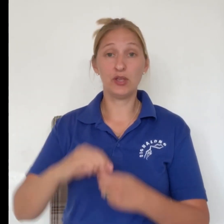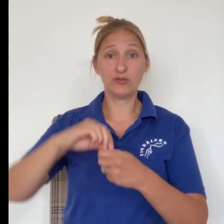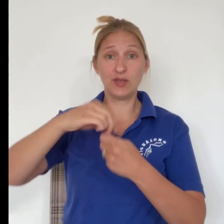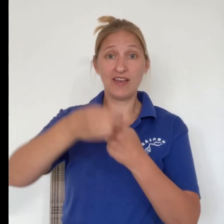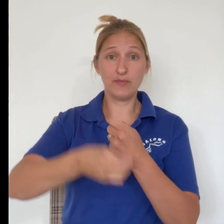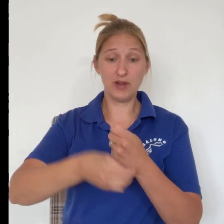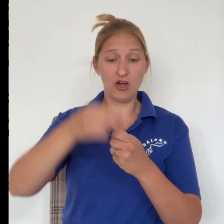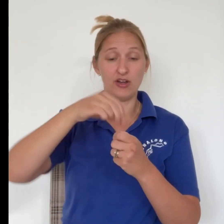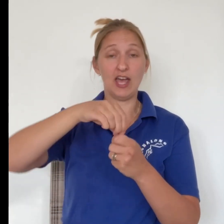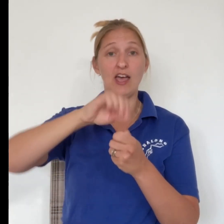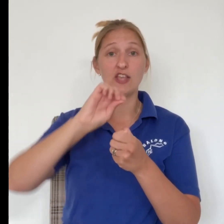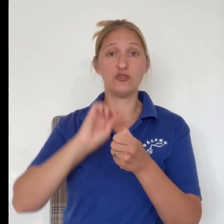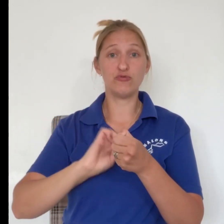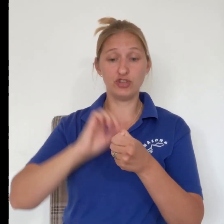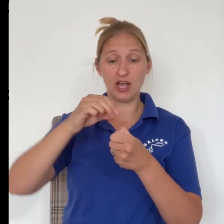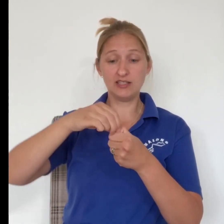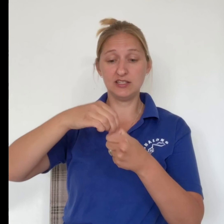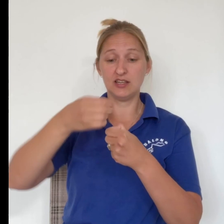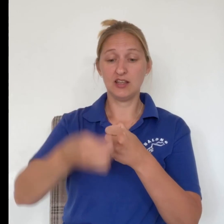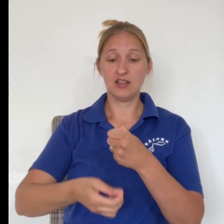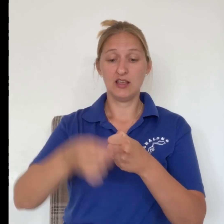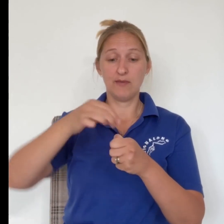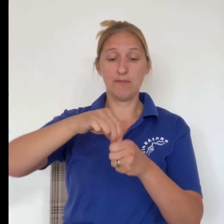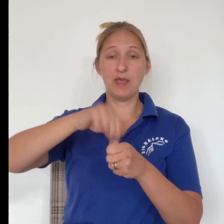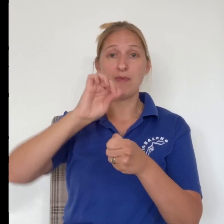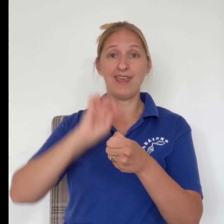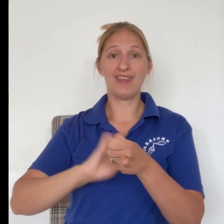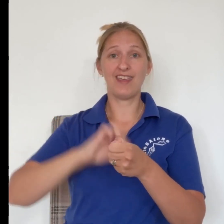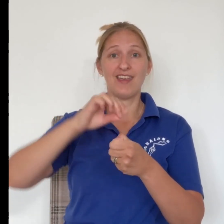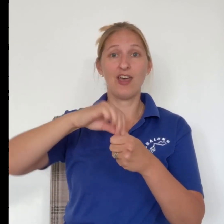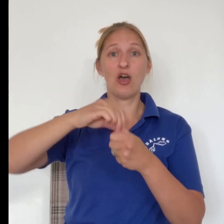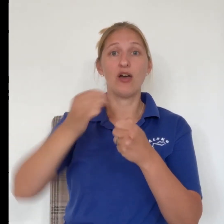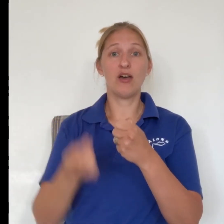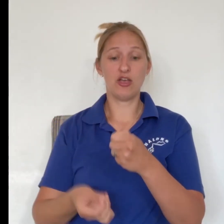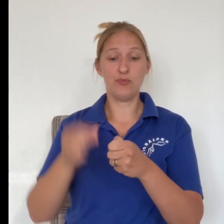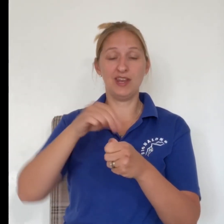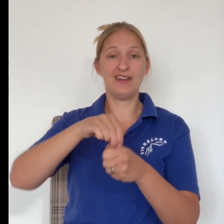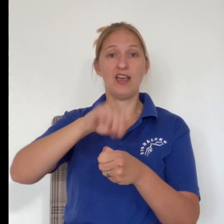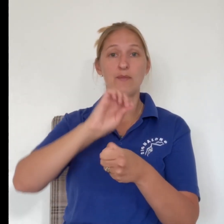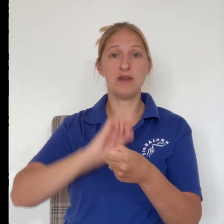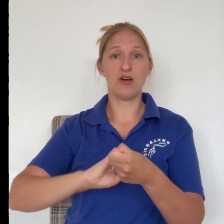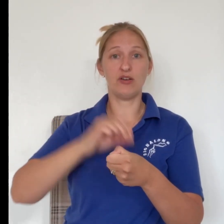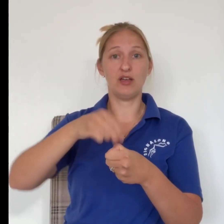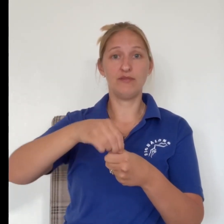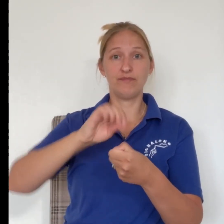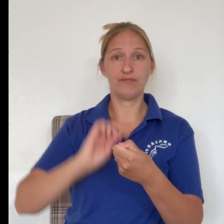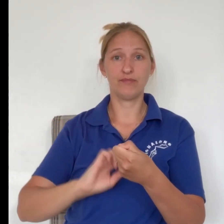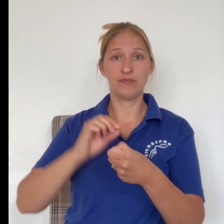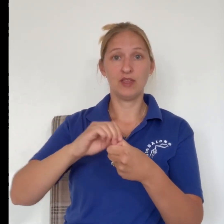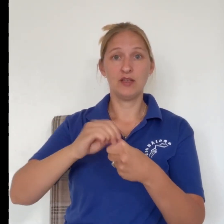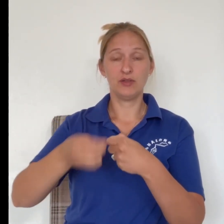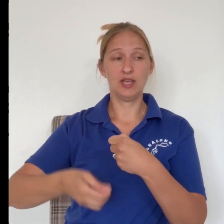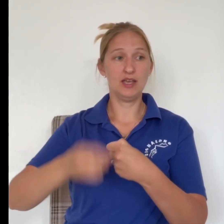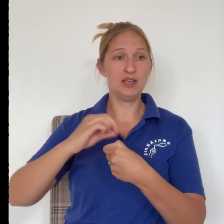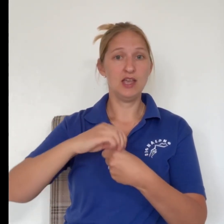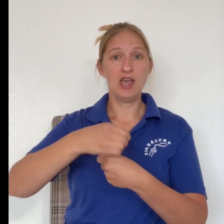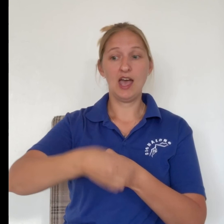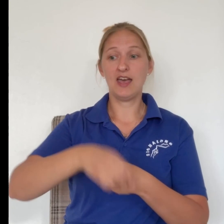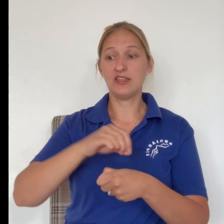also have a banana, and you just mimic opening a banana. Okay, and the